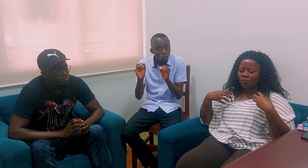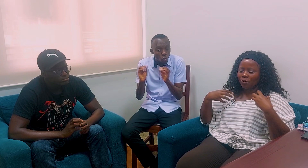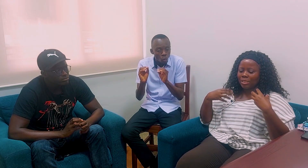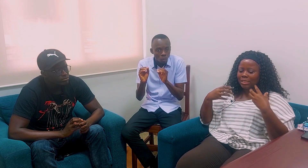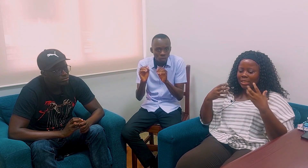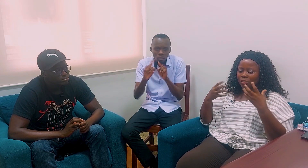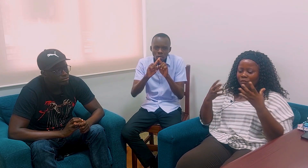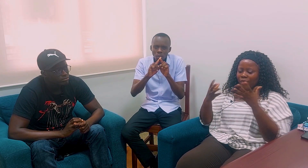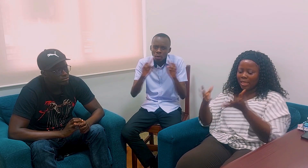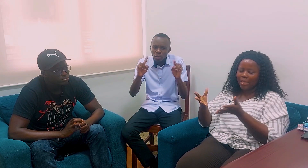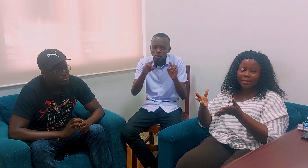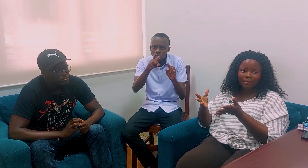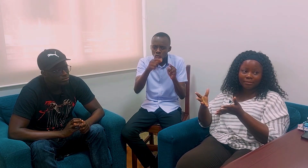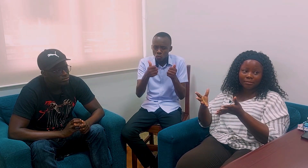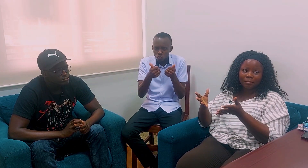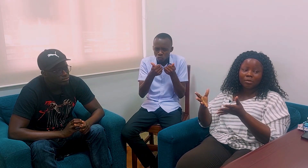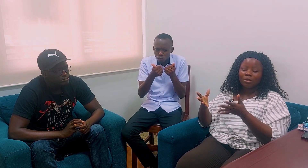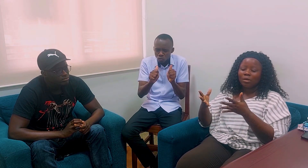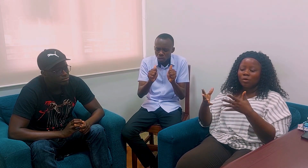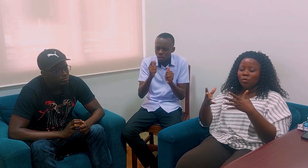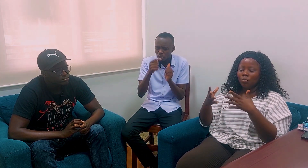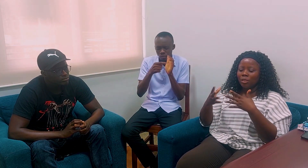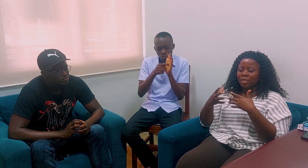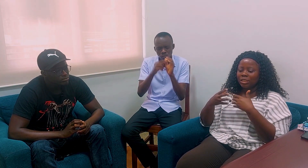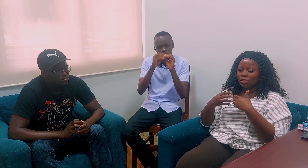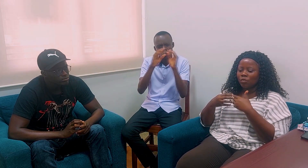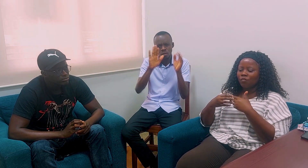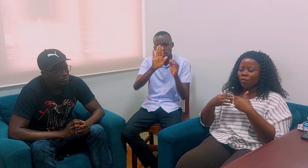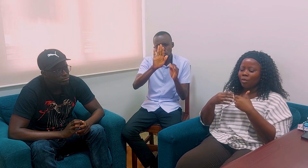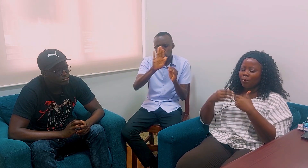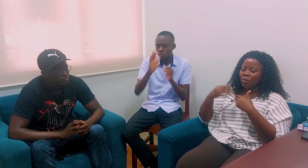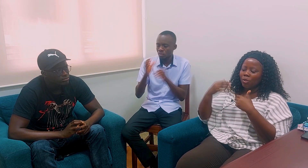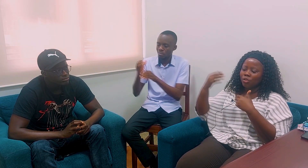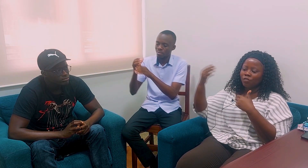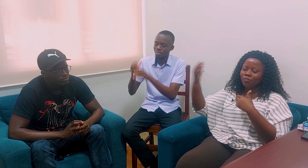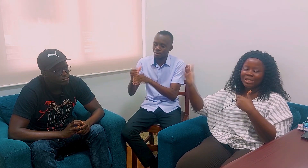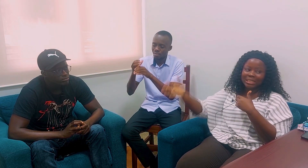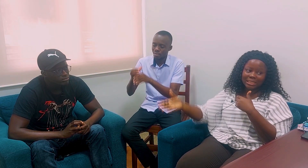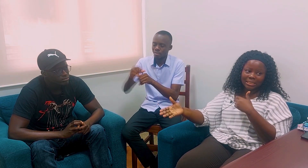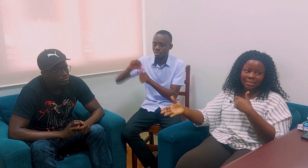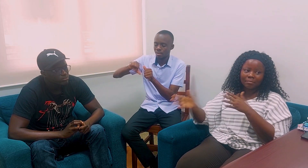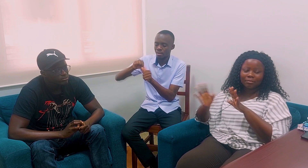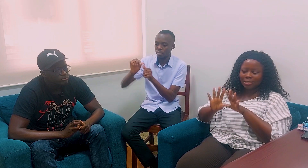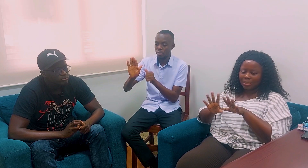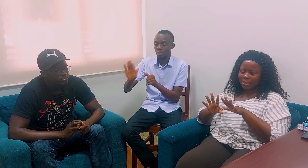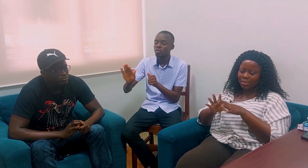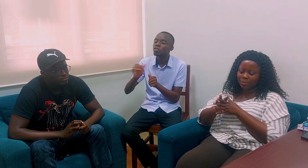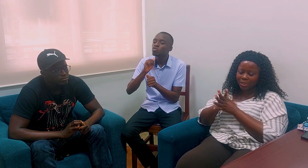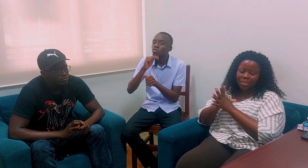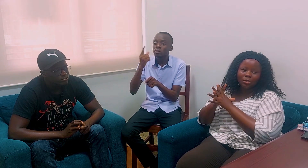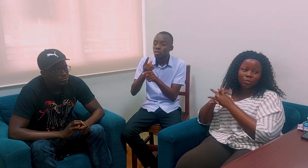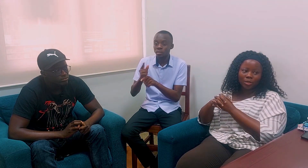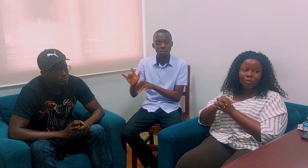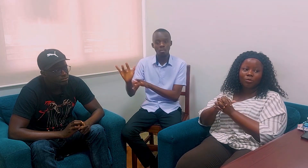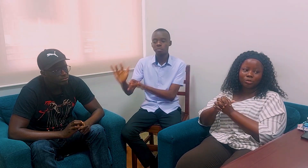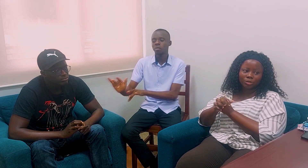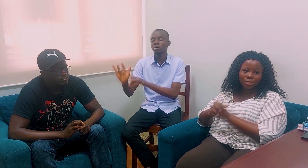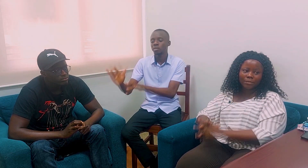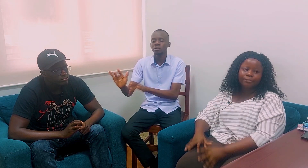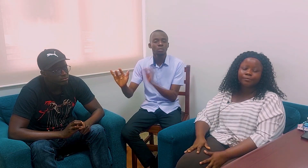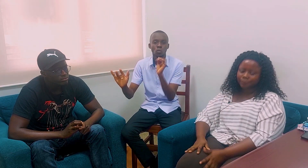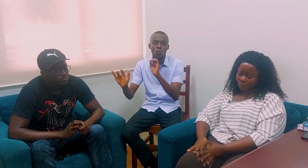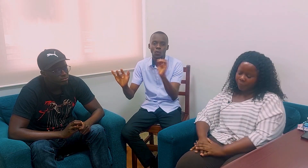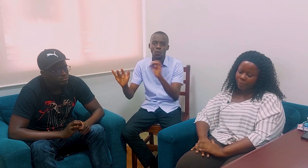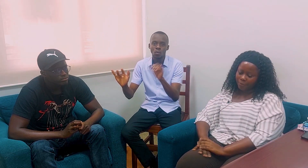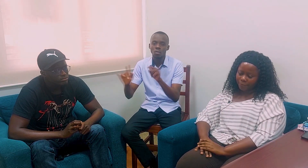coming off from a sense of care, which is not from a point of pity. That's just basically what I want to